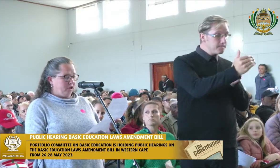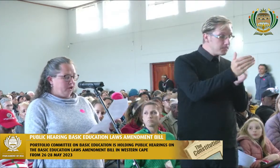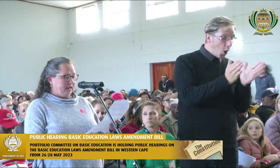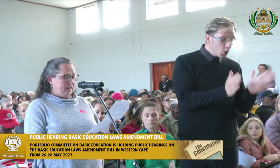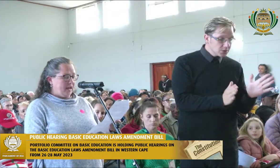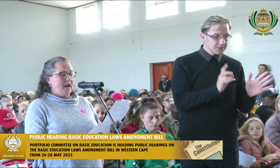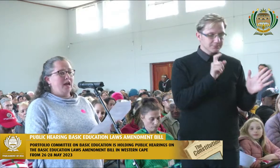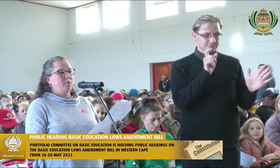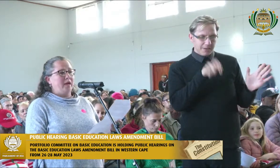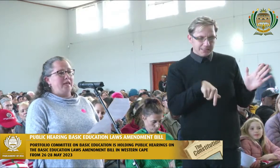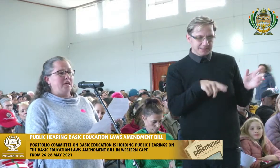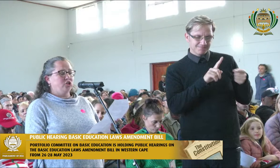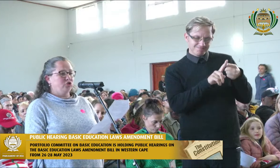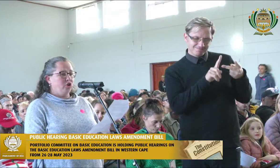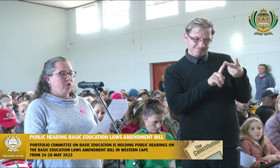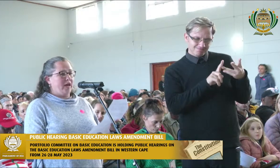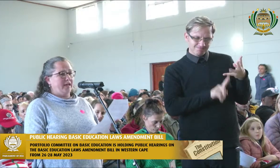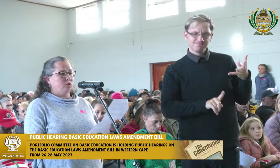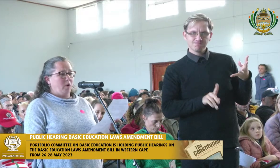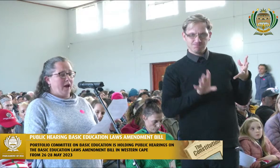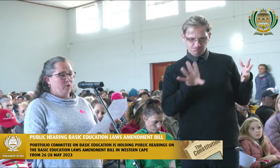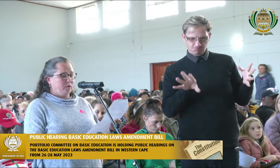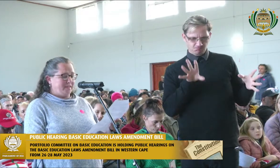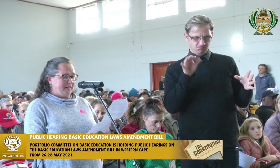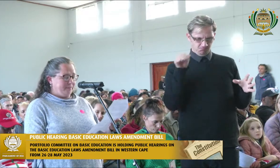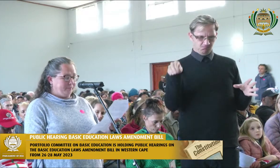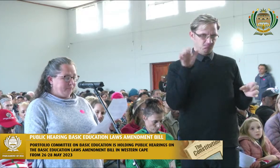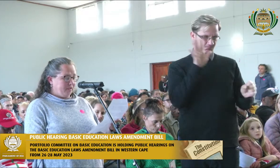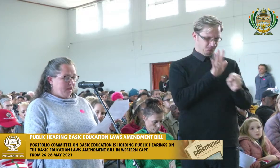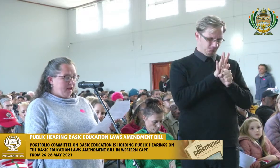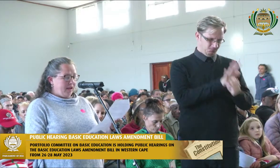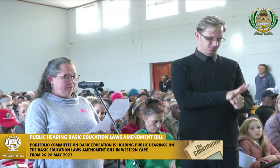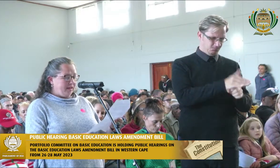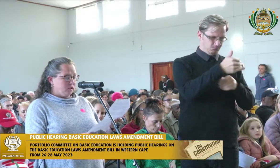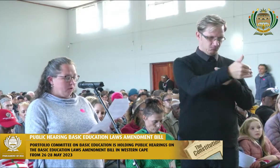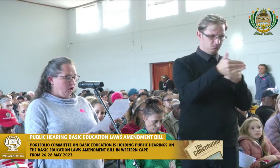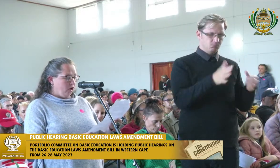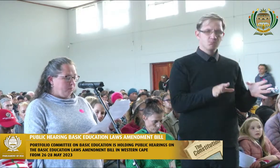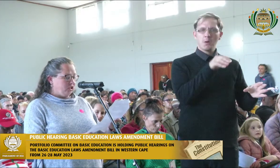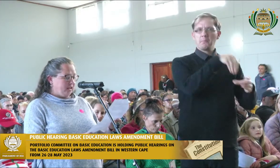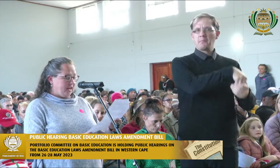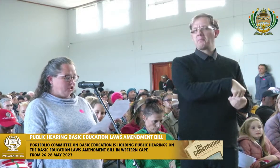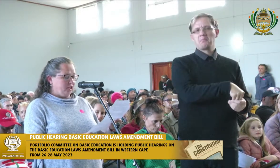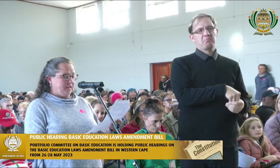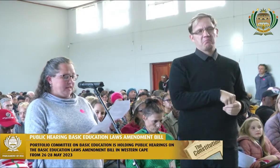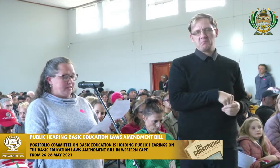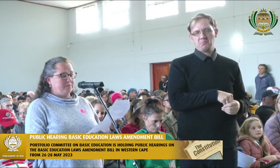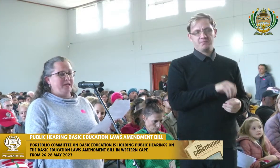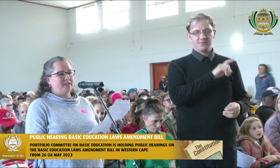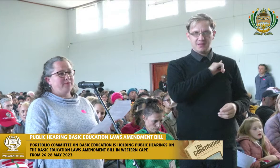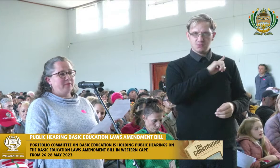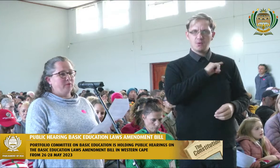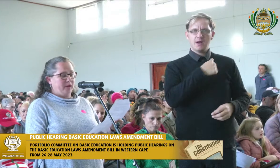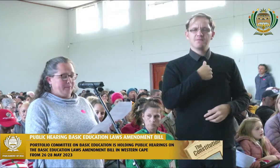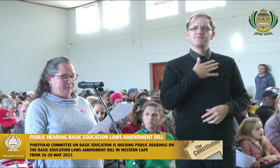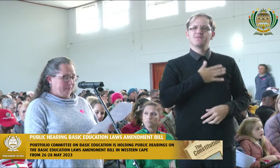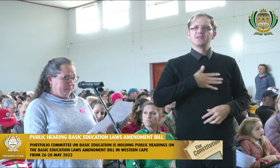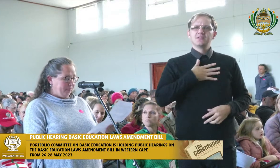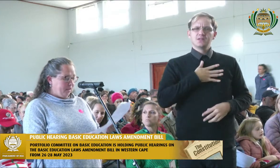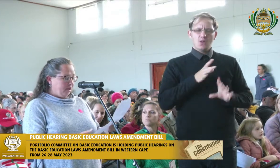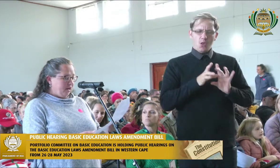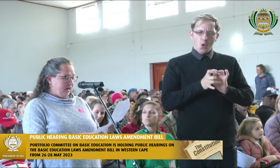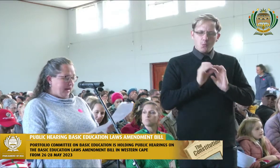he should be learning and when he should know X, Y, or Z. And that is why home education is the best fit for